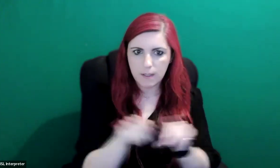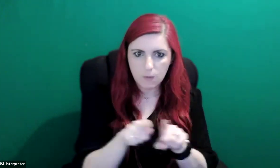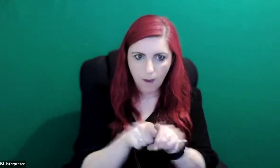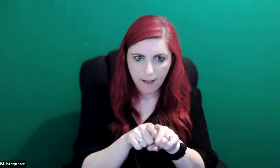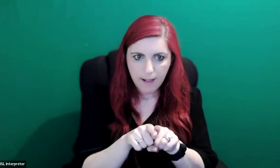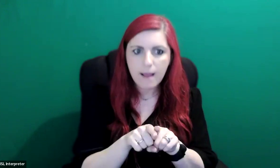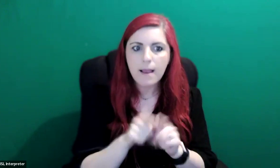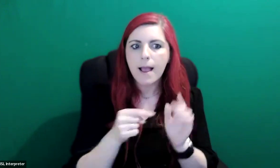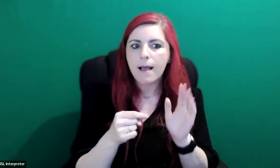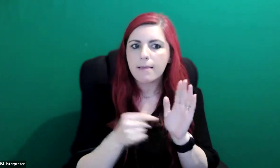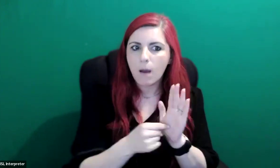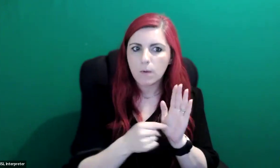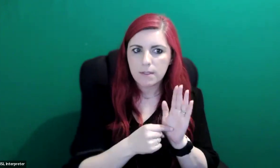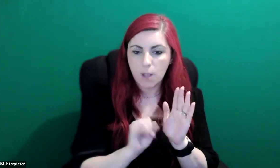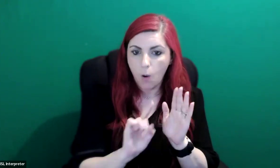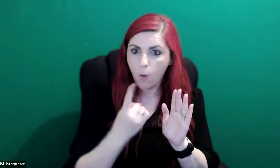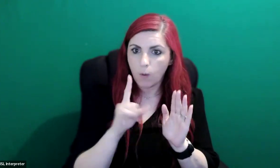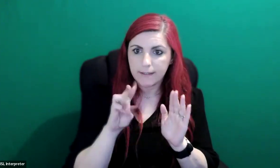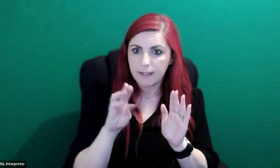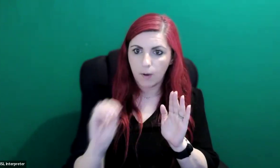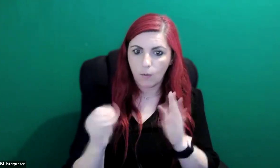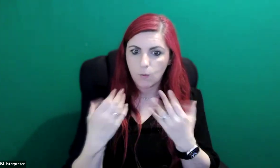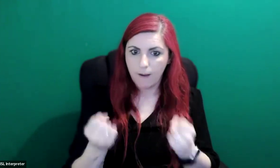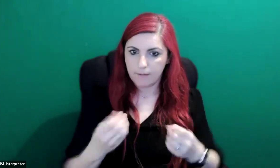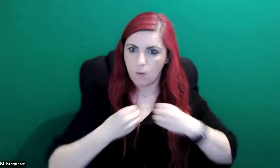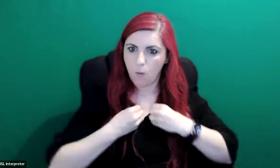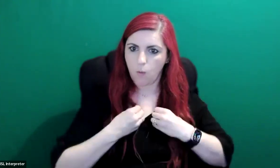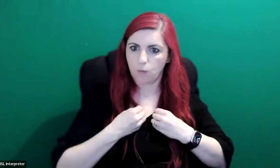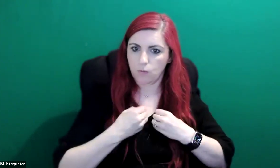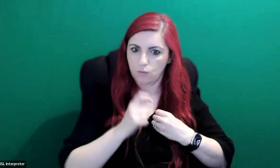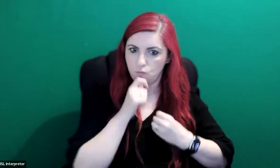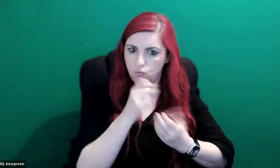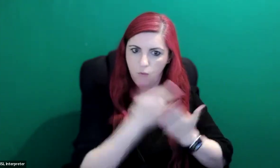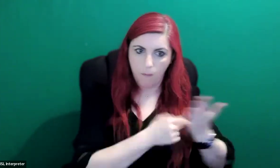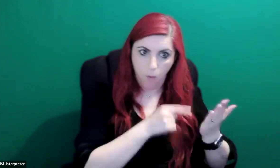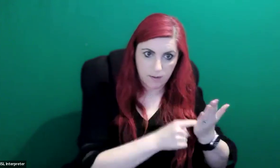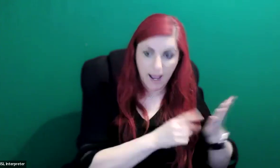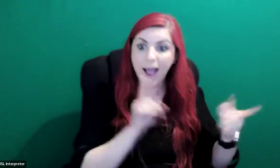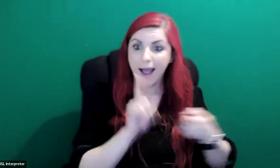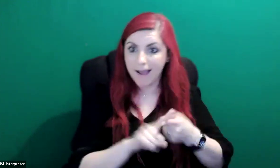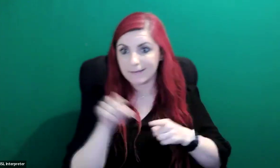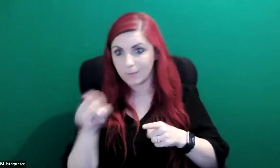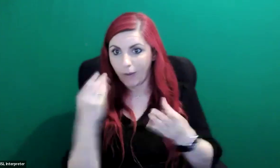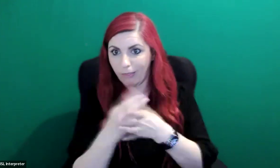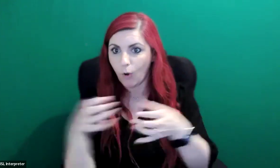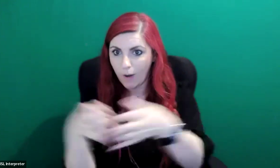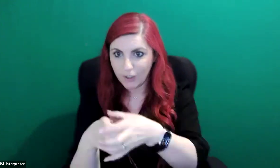was the only DPO to have its own report in addition to the report of the coalition.